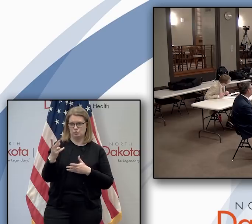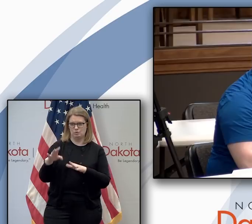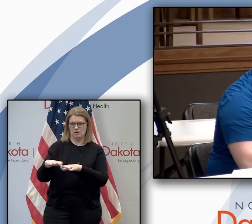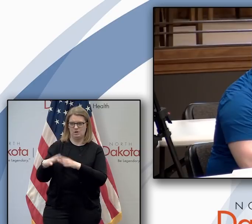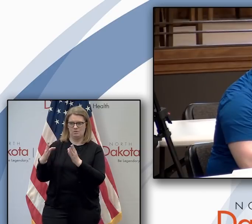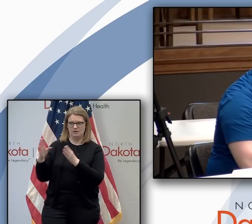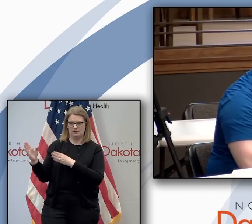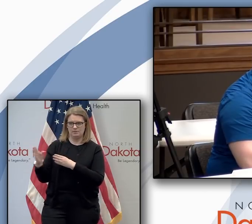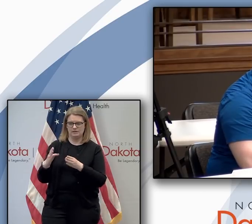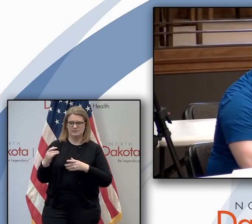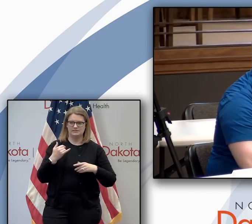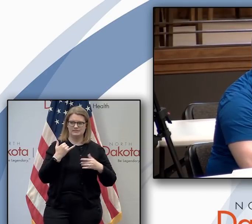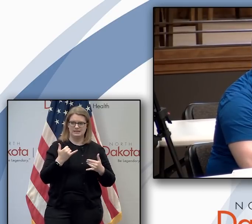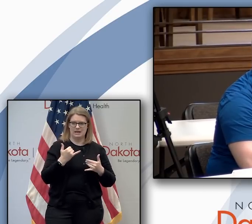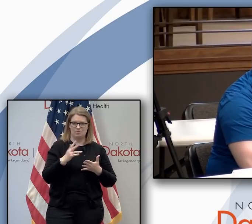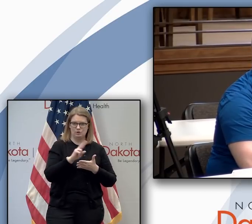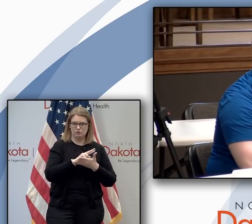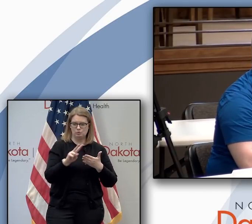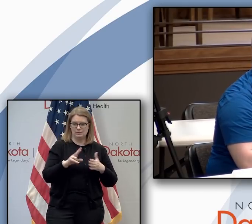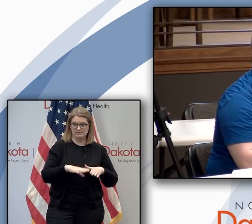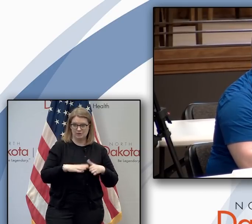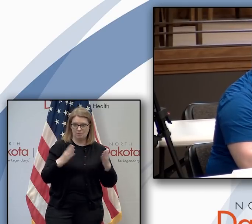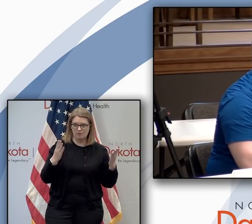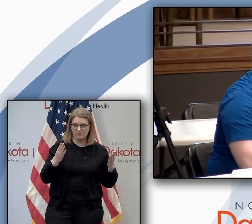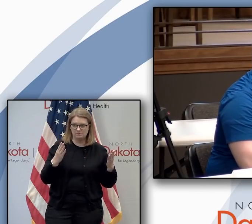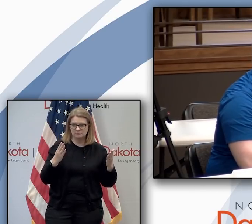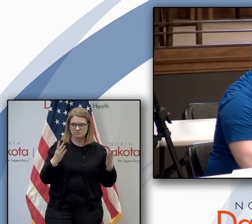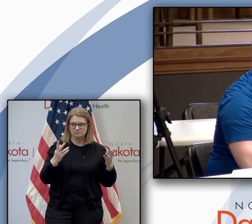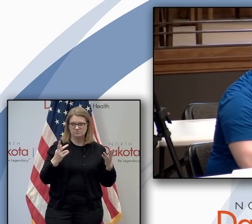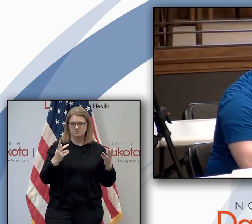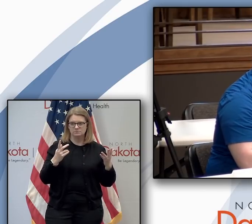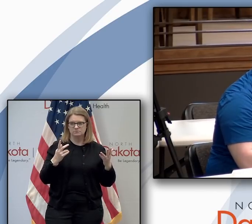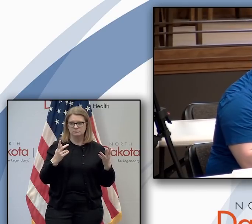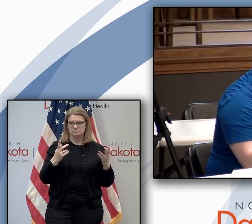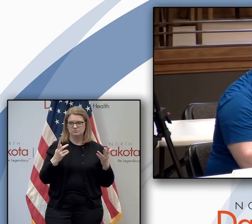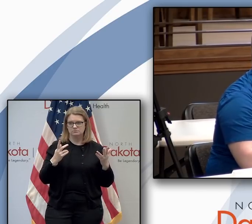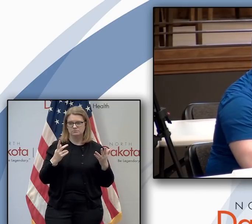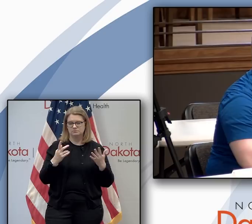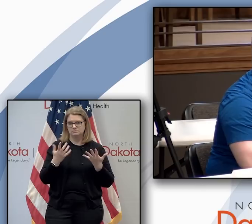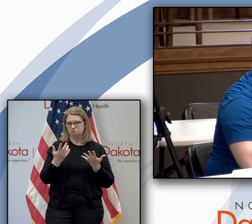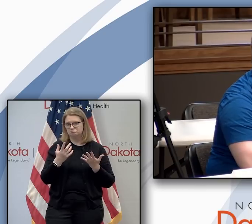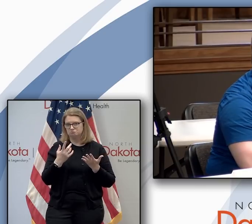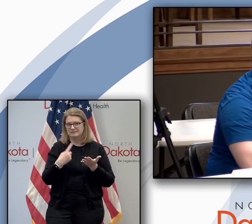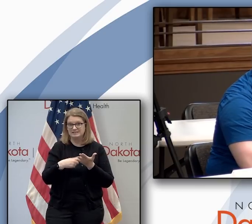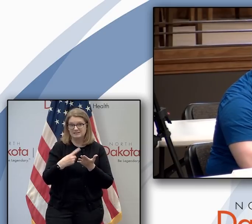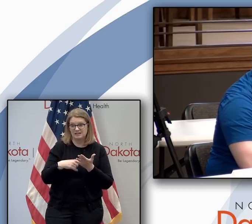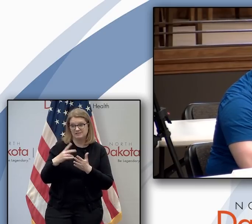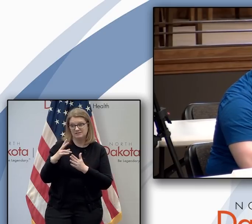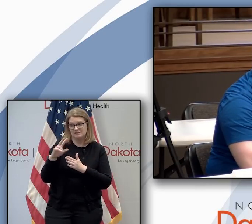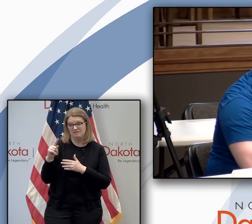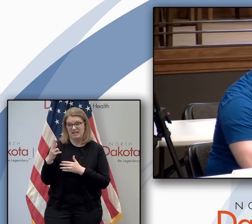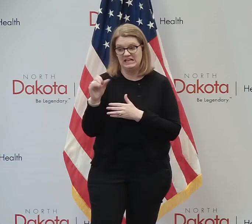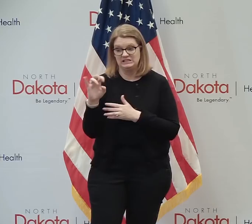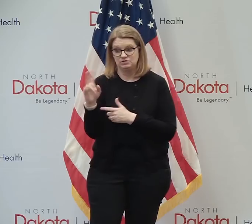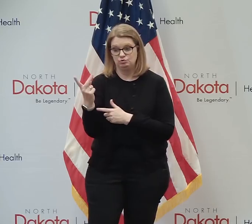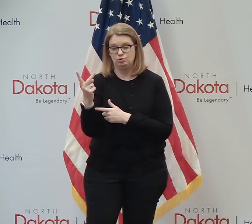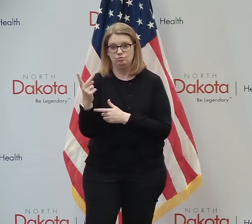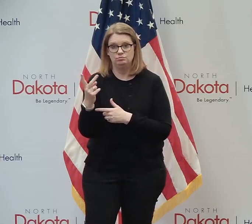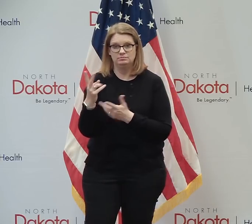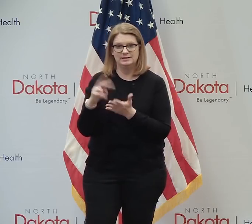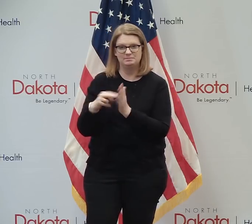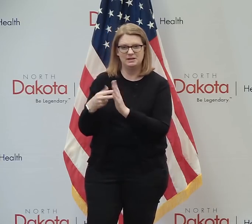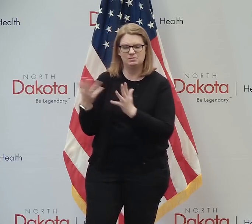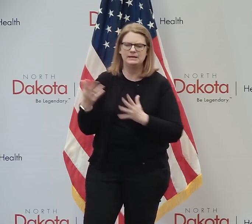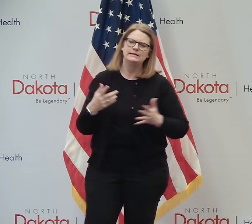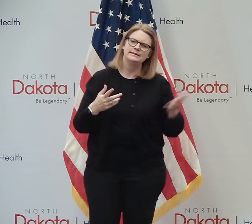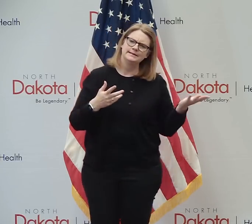early. Now we're 2 weeks into reopening. What are we looking for to start discussing those phase 2 plans? Well, I think in some